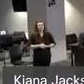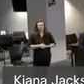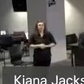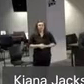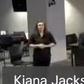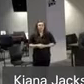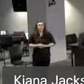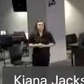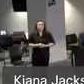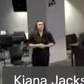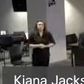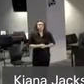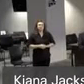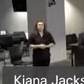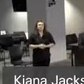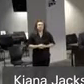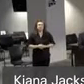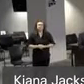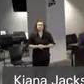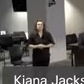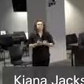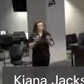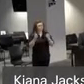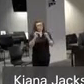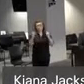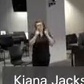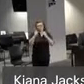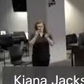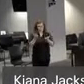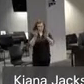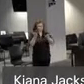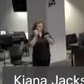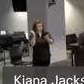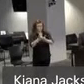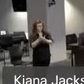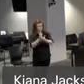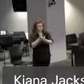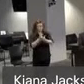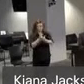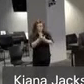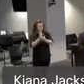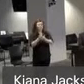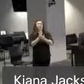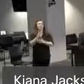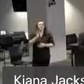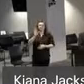Hearing none, is there a motion for approval? Move for approval. This is David